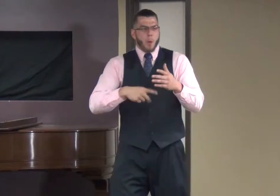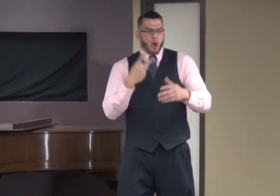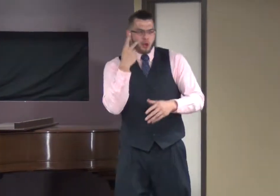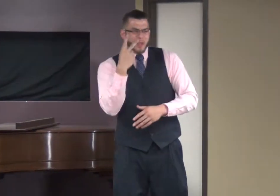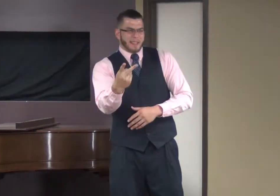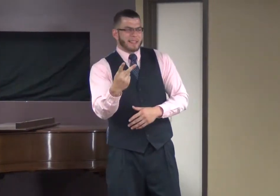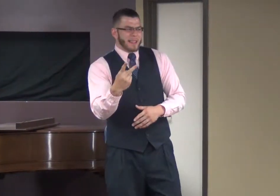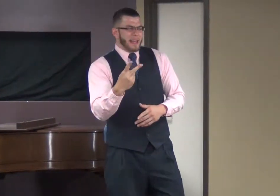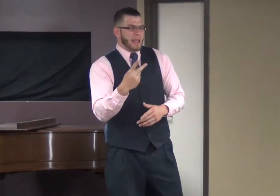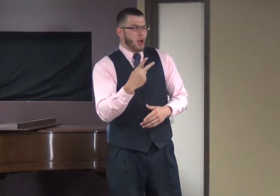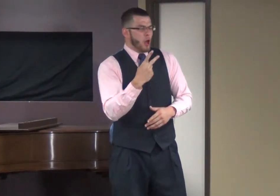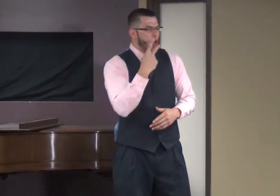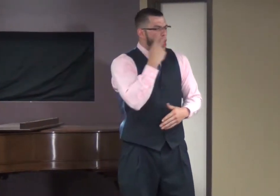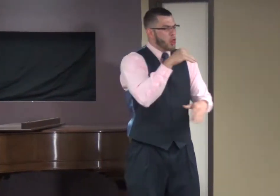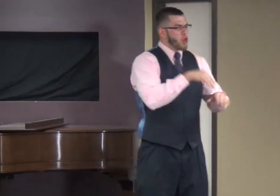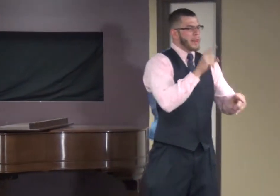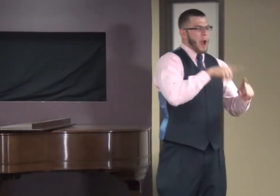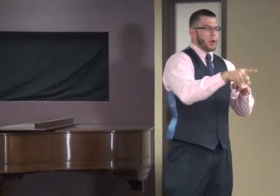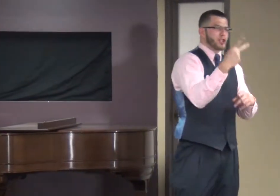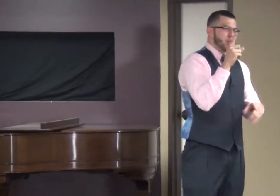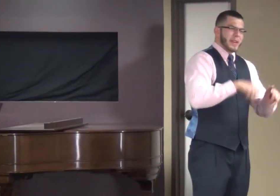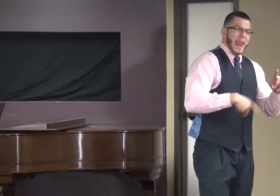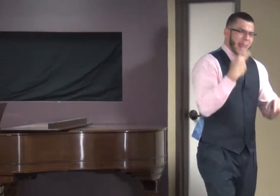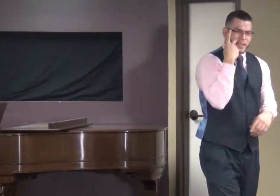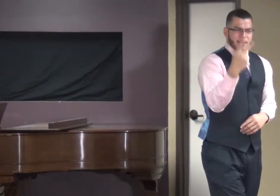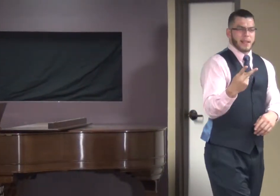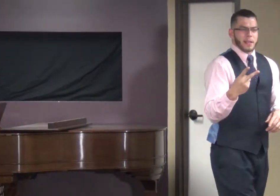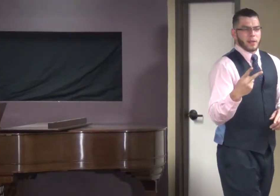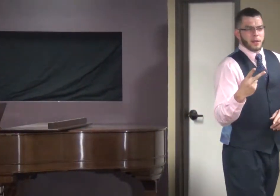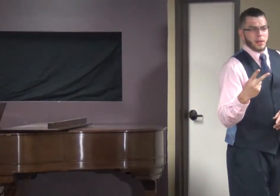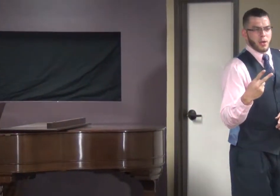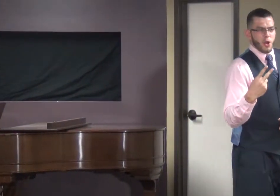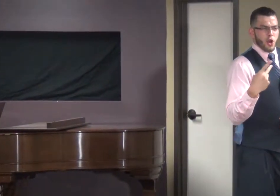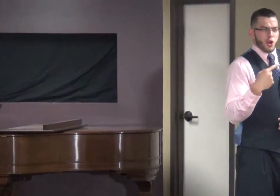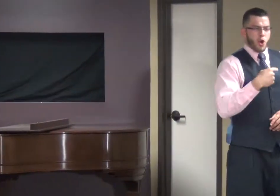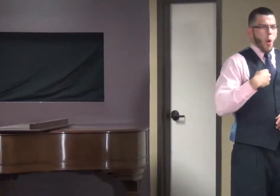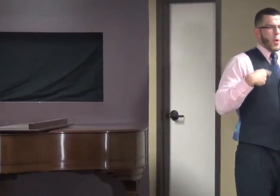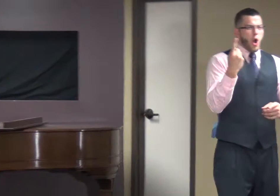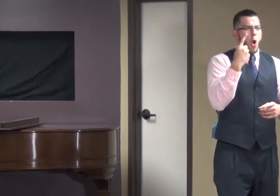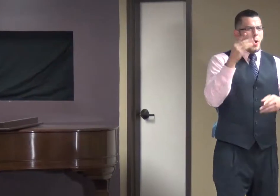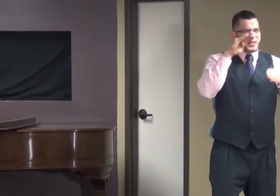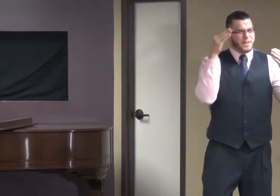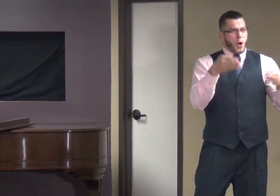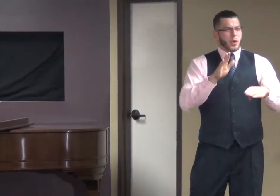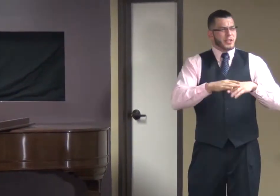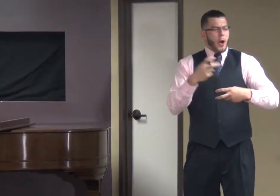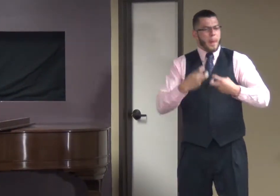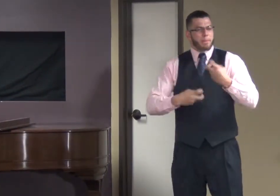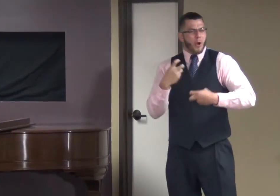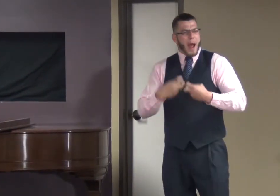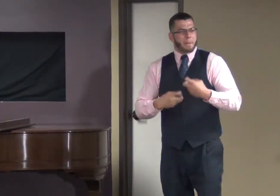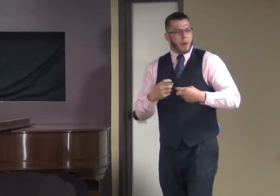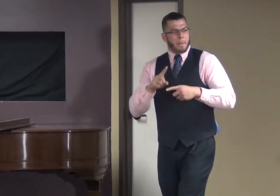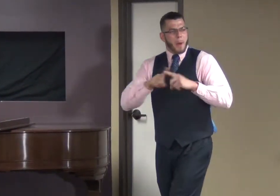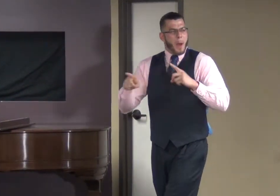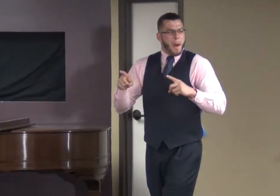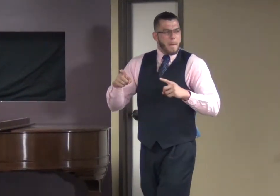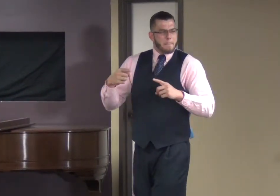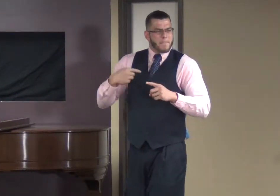what you can see, look at what you can't see. You know, we always focus on the problem, but